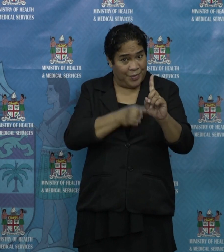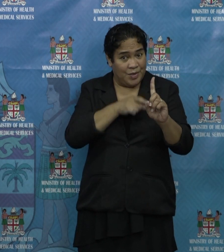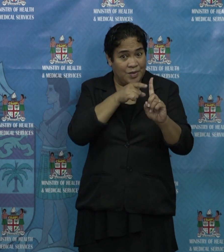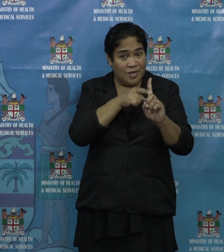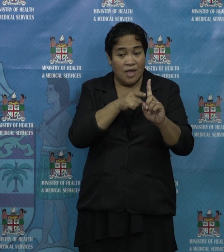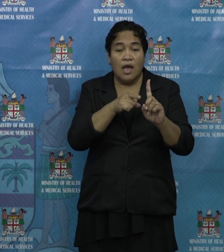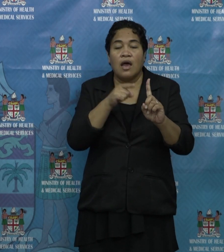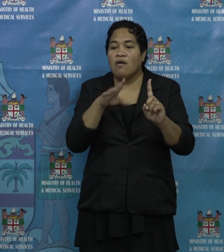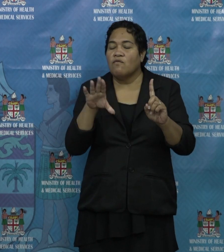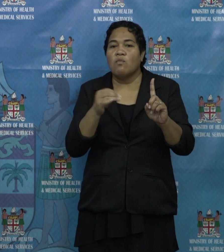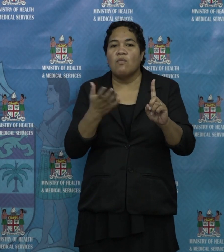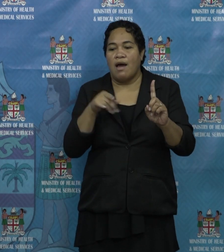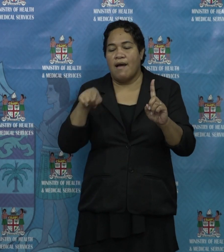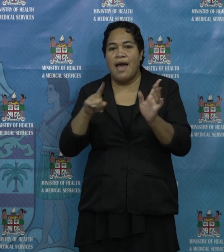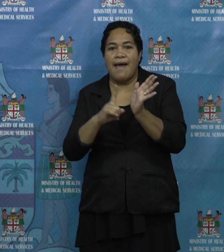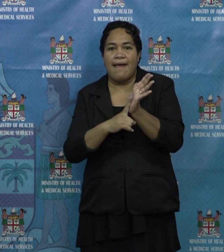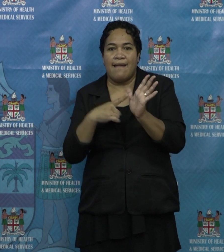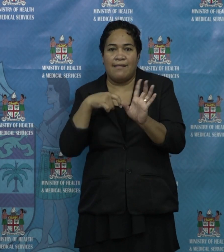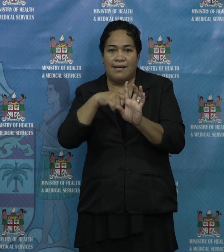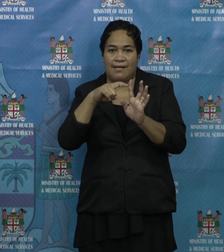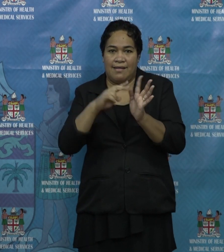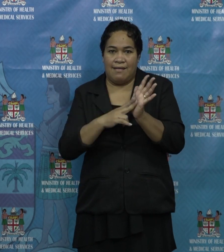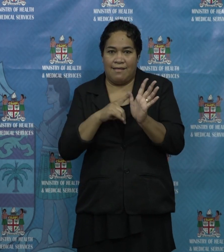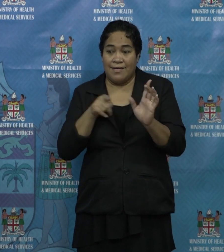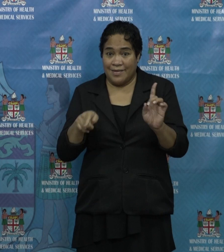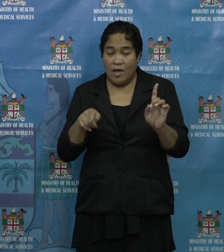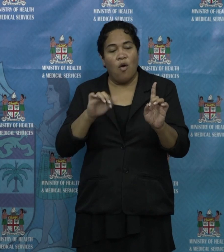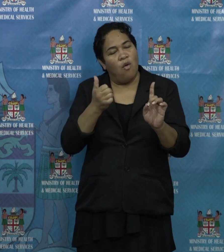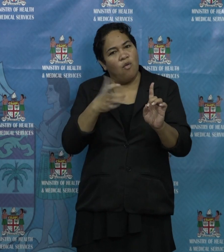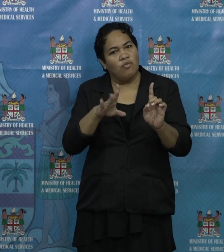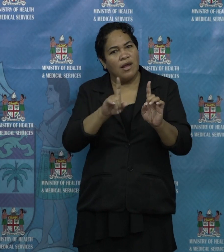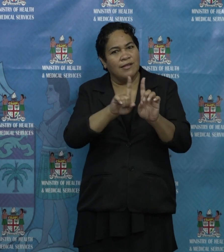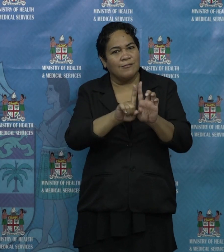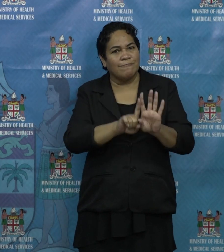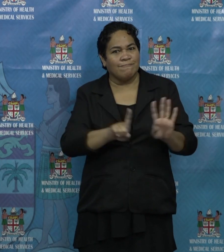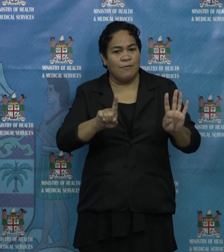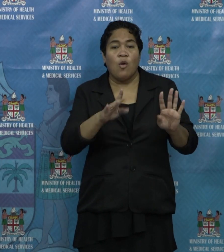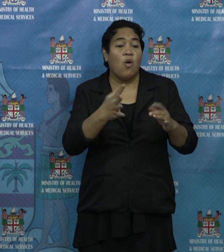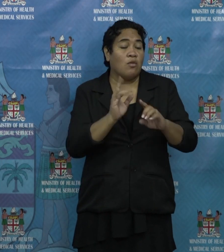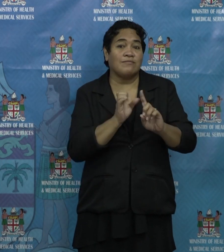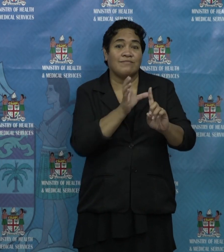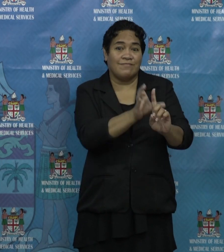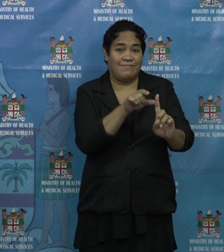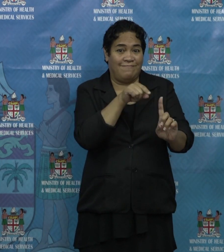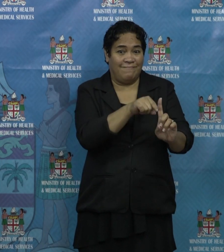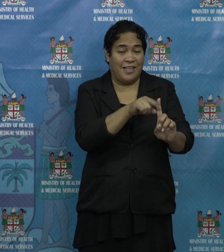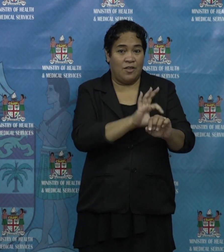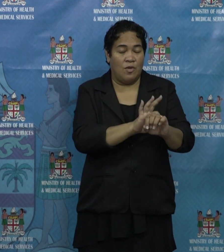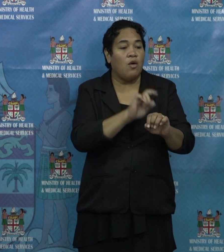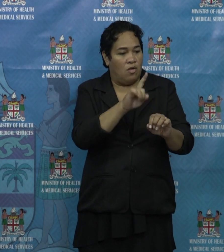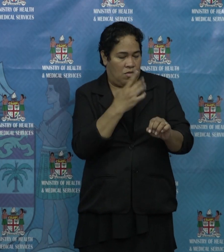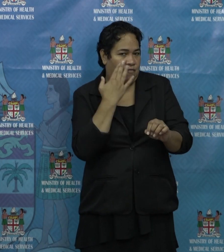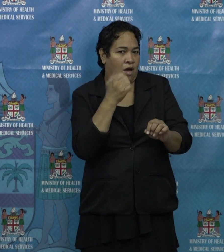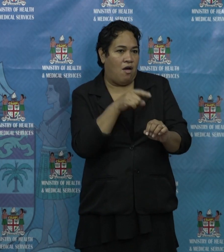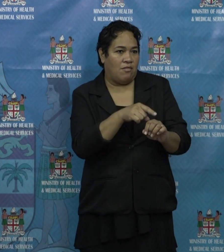the Lakana cases reported earlier. He was already in isolation in Navo Hospital when he registered a positive